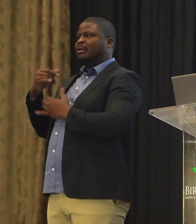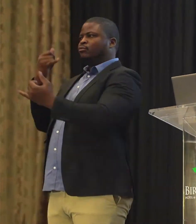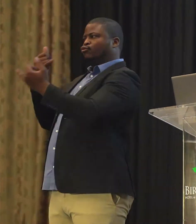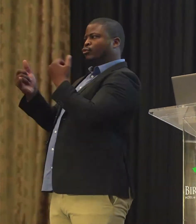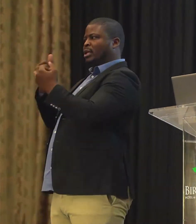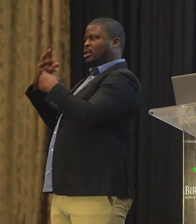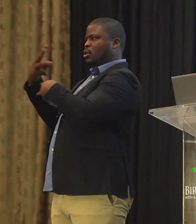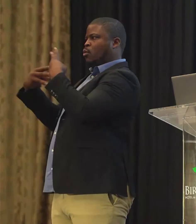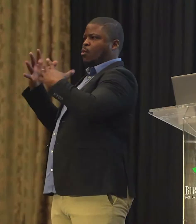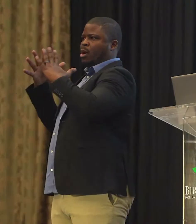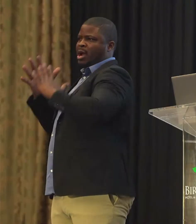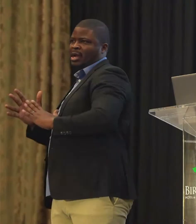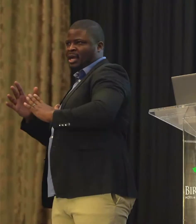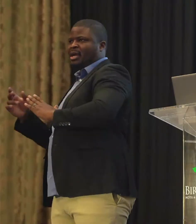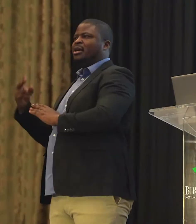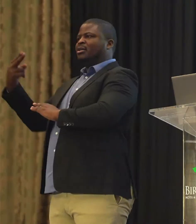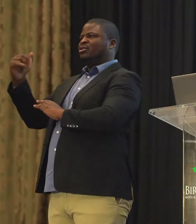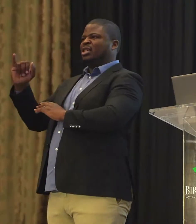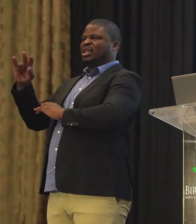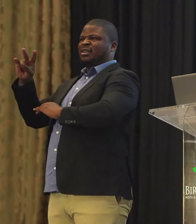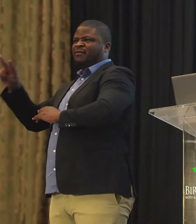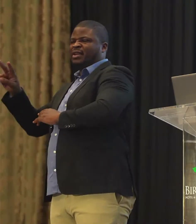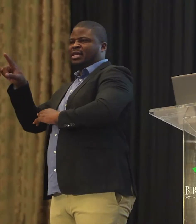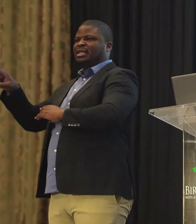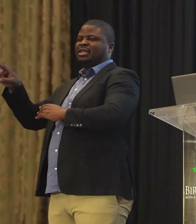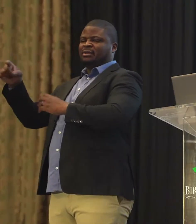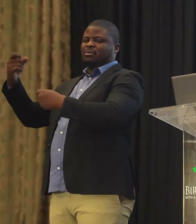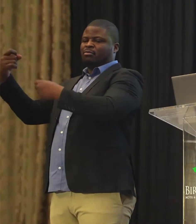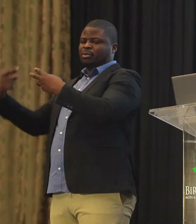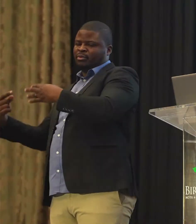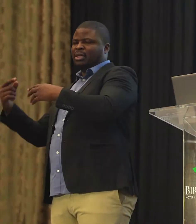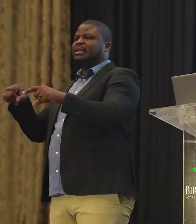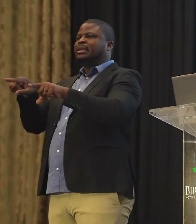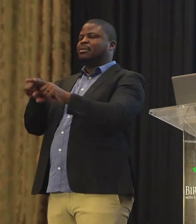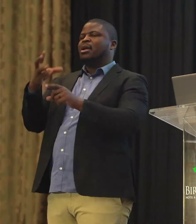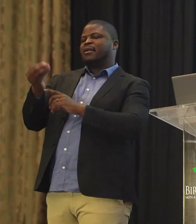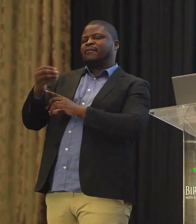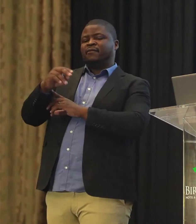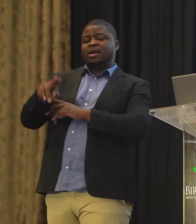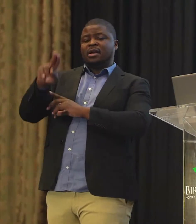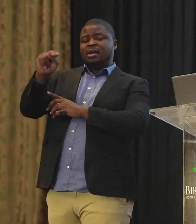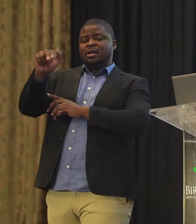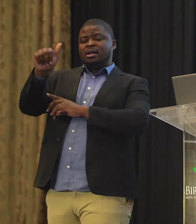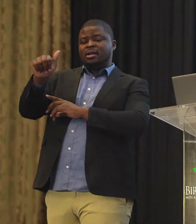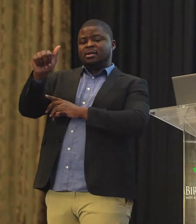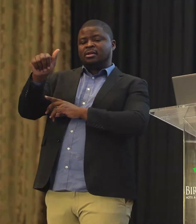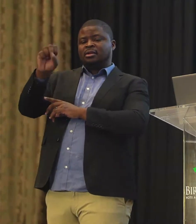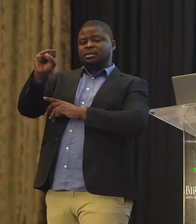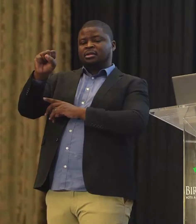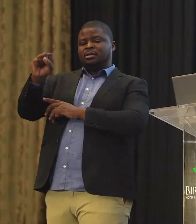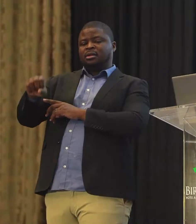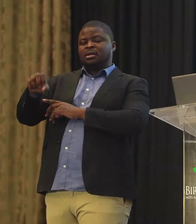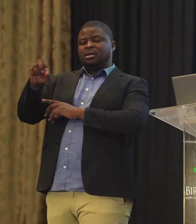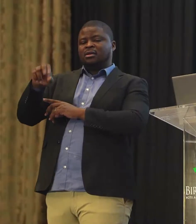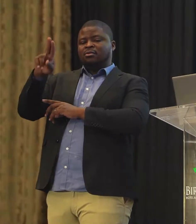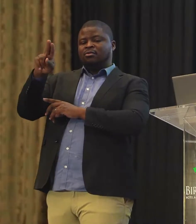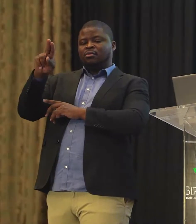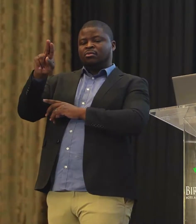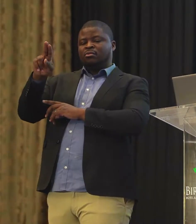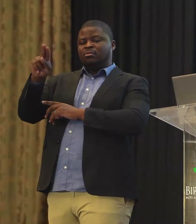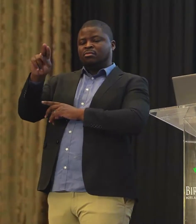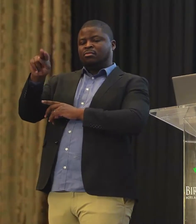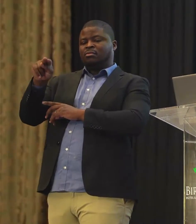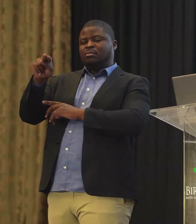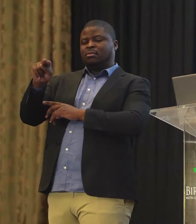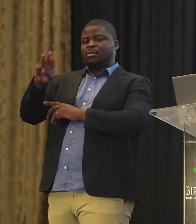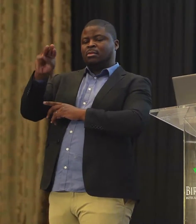including TB-HIV-Care and VSRHI, and then there's an MSM program offered by Orem Institute, FHI 360, and ANOVA and